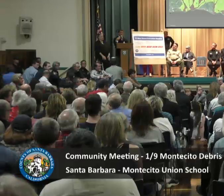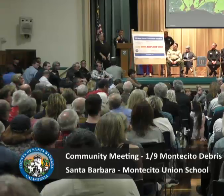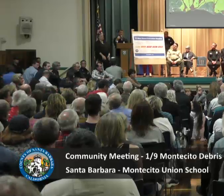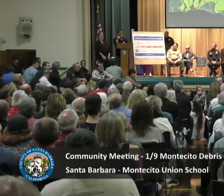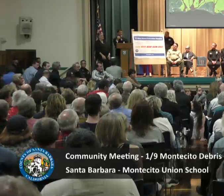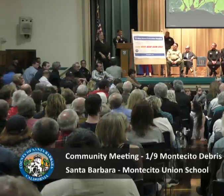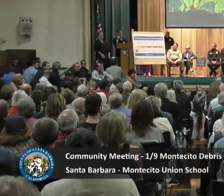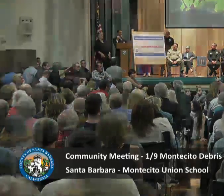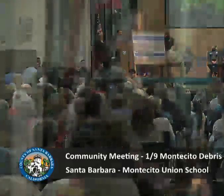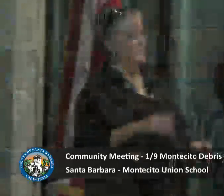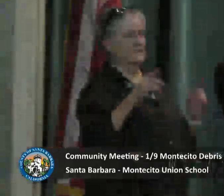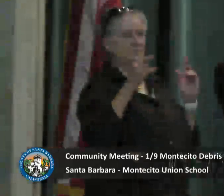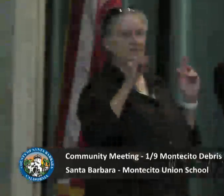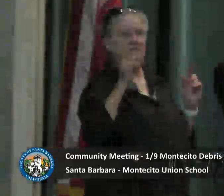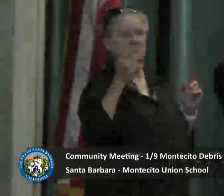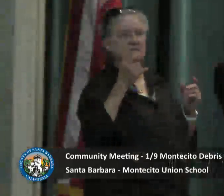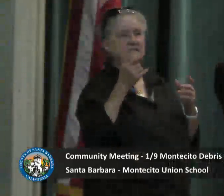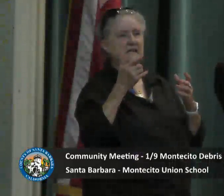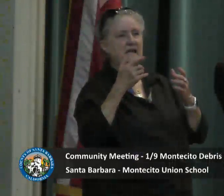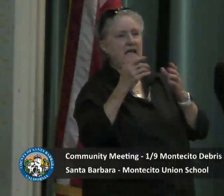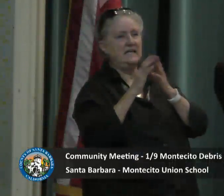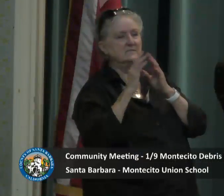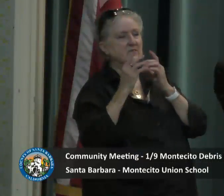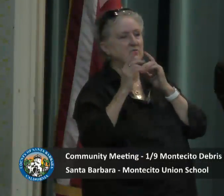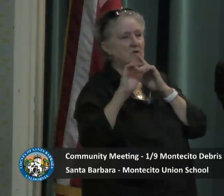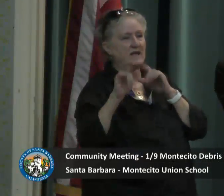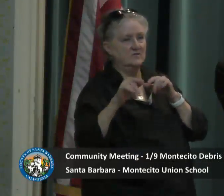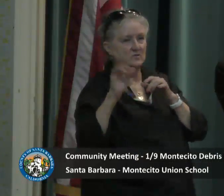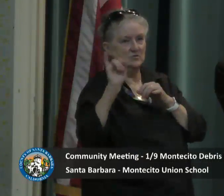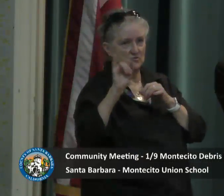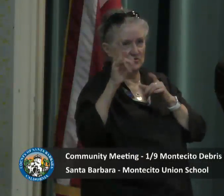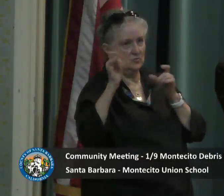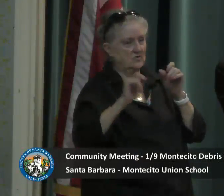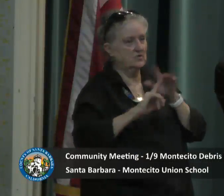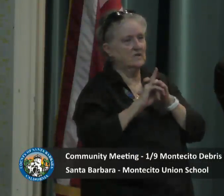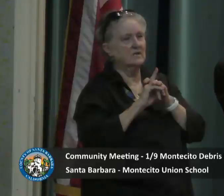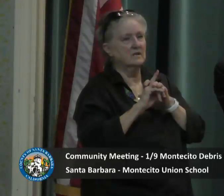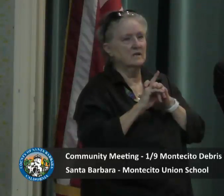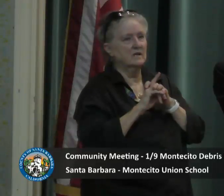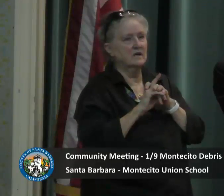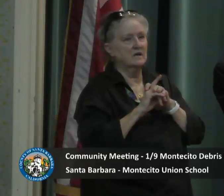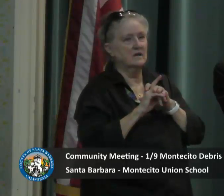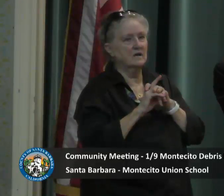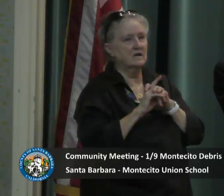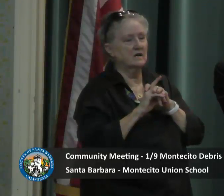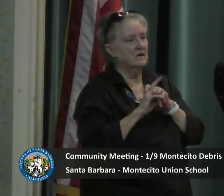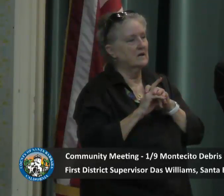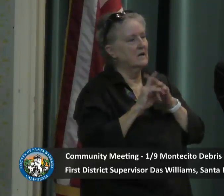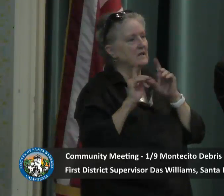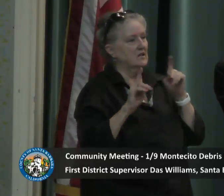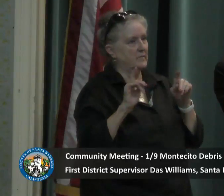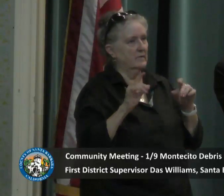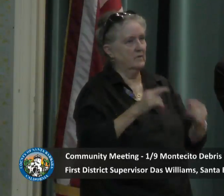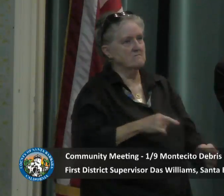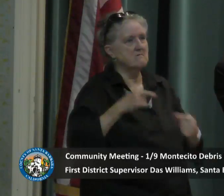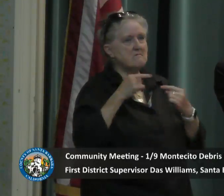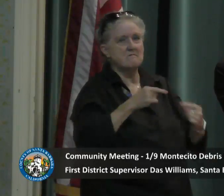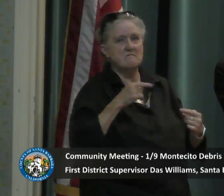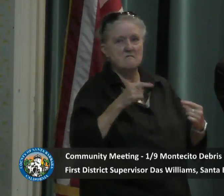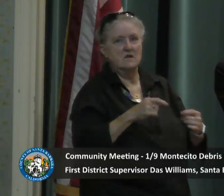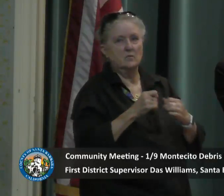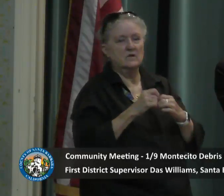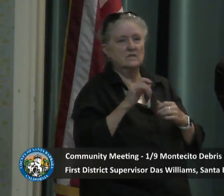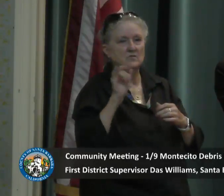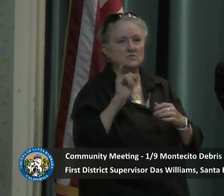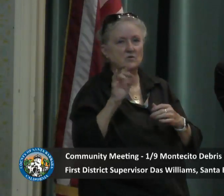And Gina just asked me to answer an insurance question that's come up. A lot of people are doing battle with their insurance companies right